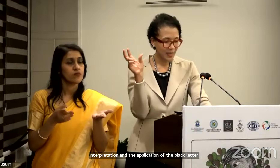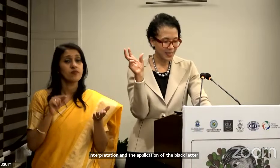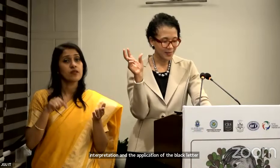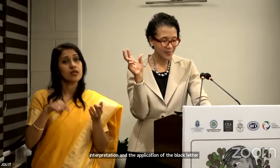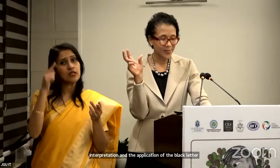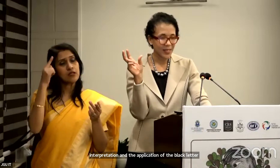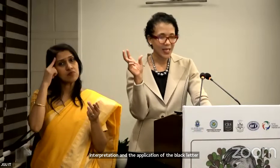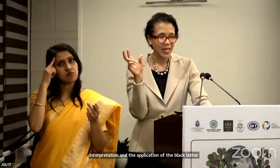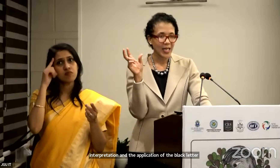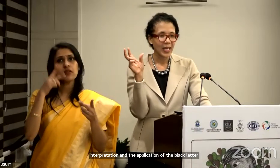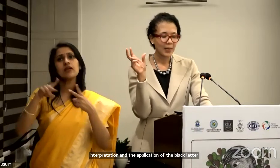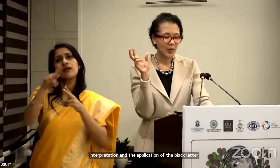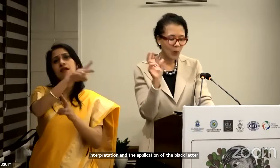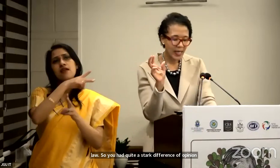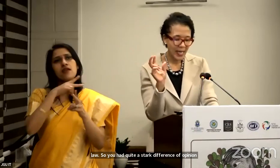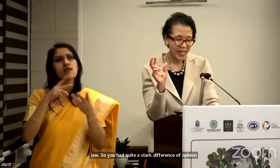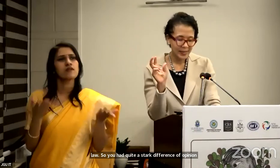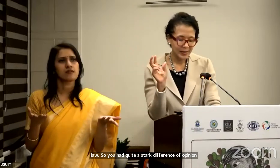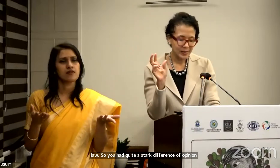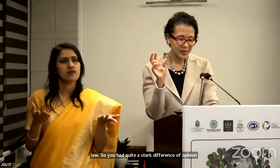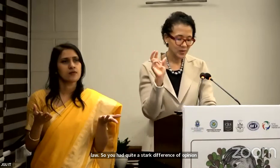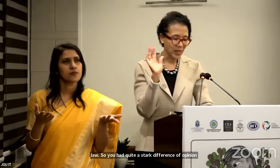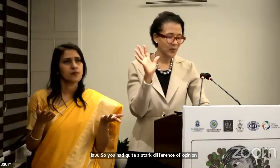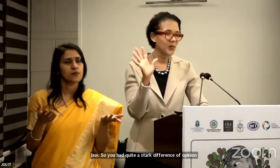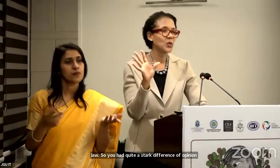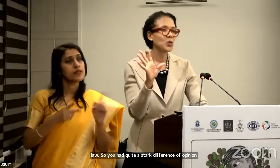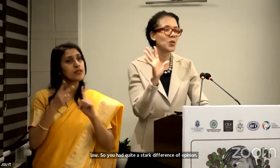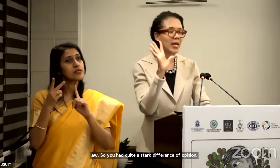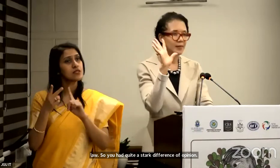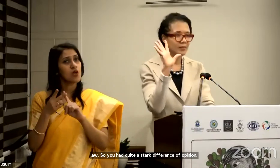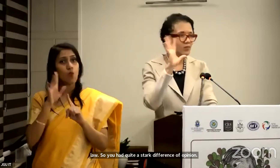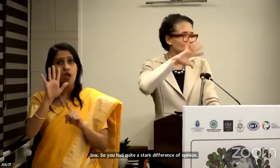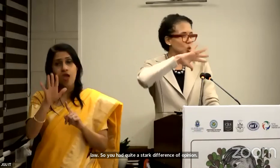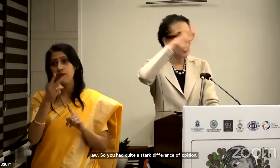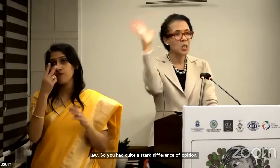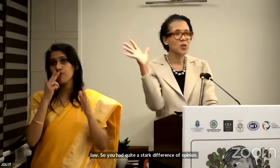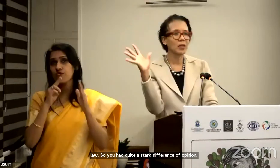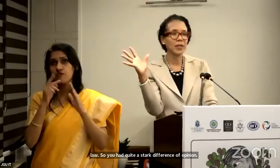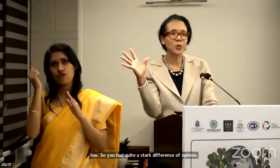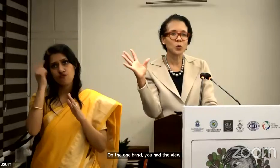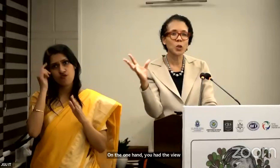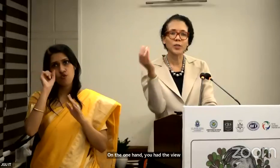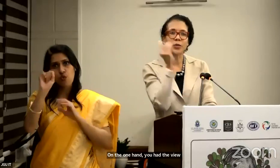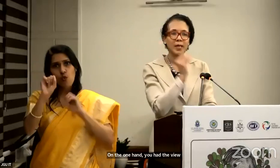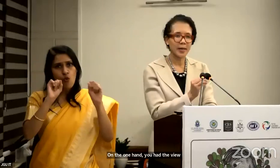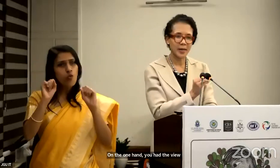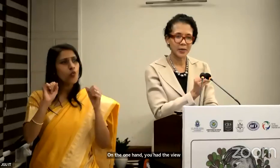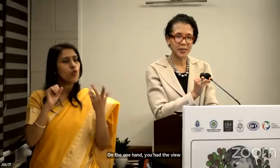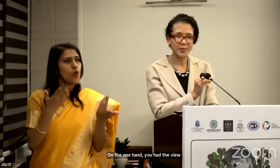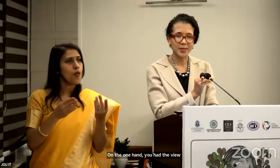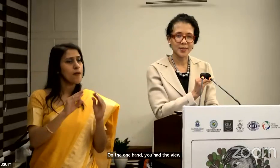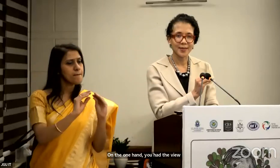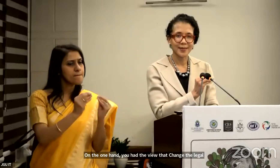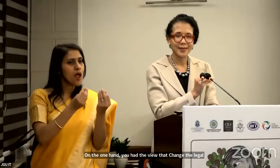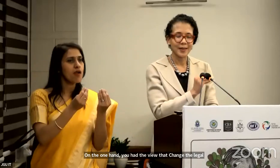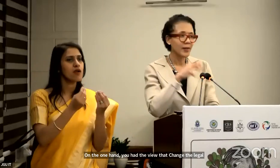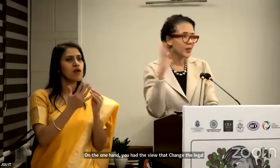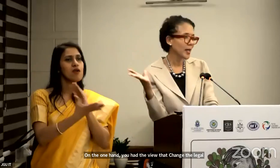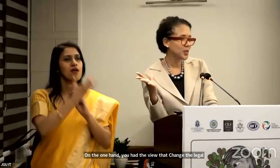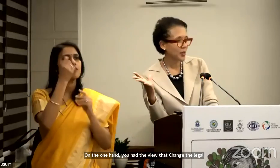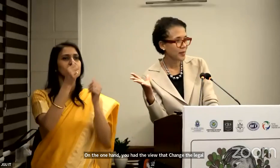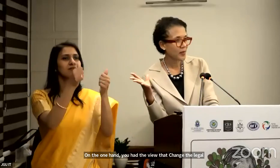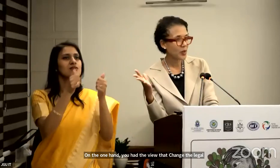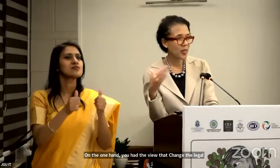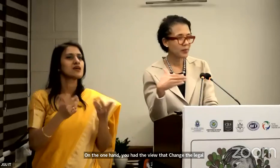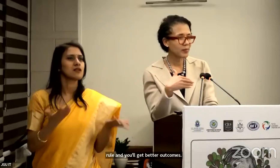of opinion. On the one hand, you had the view that change the legal rule and you'll get better outcomes. On the